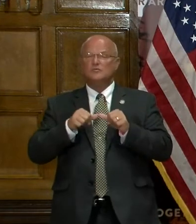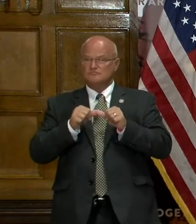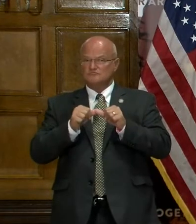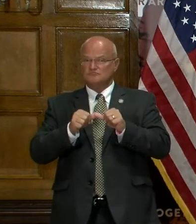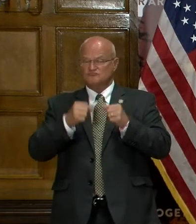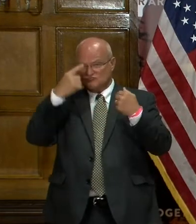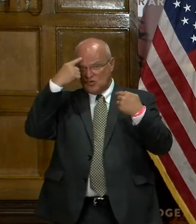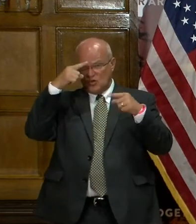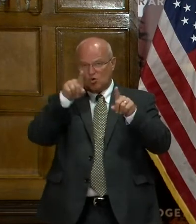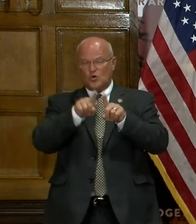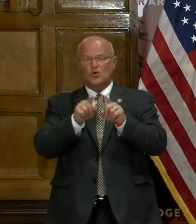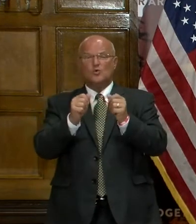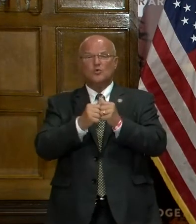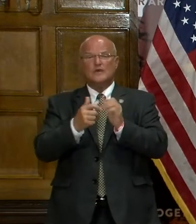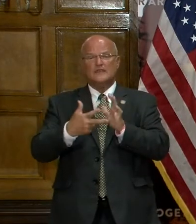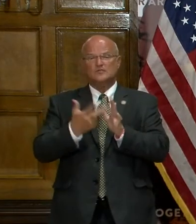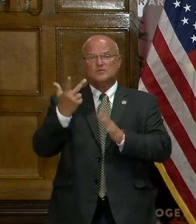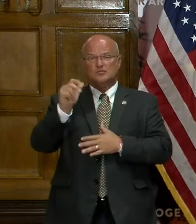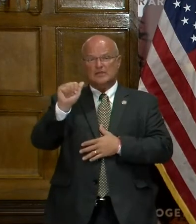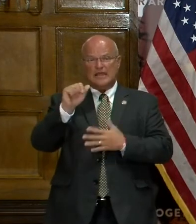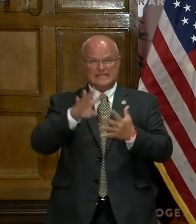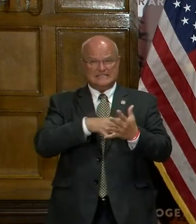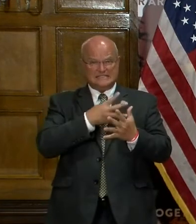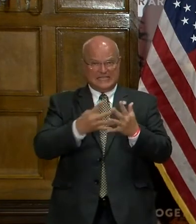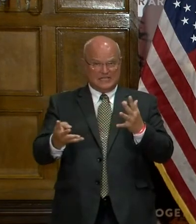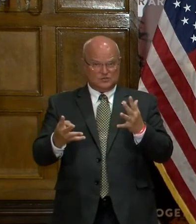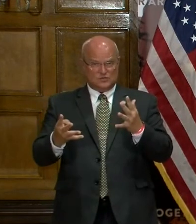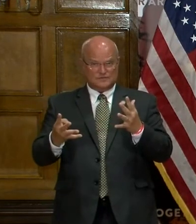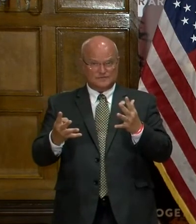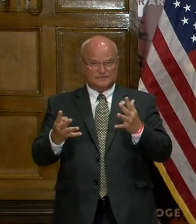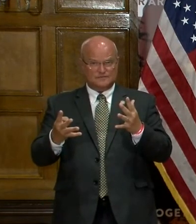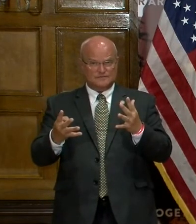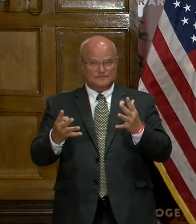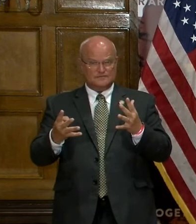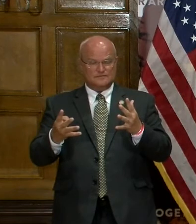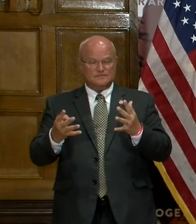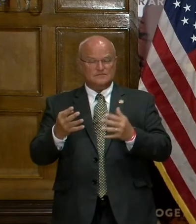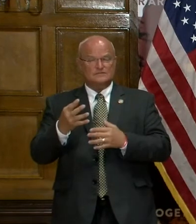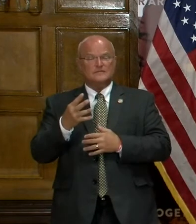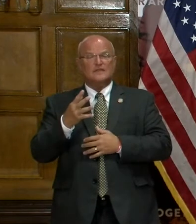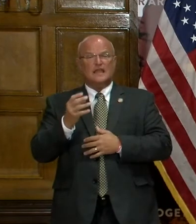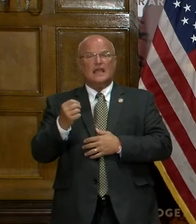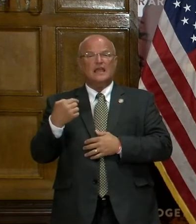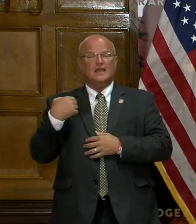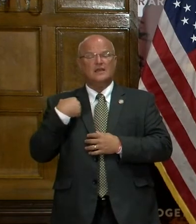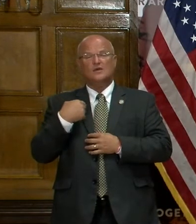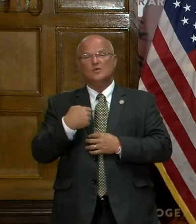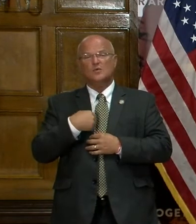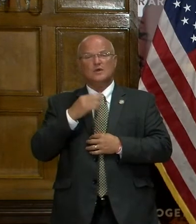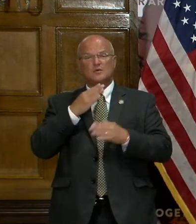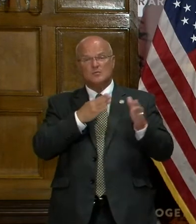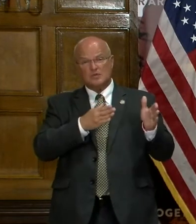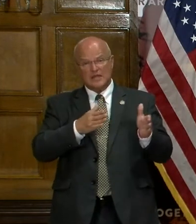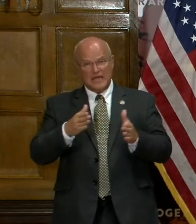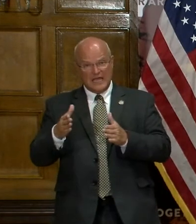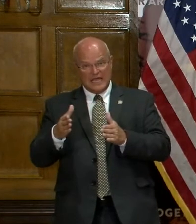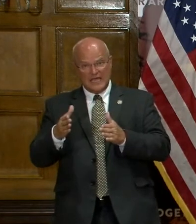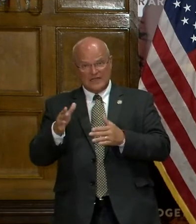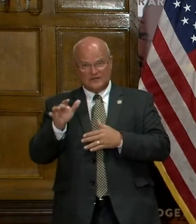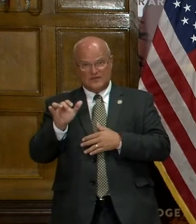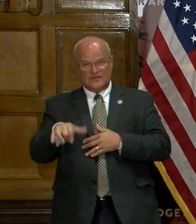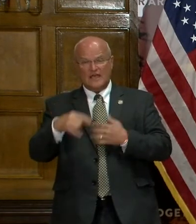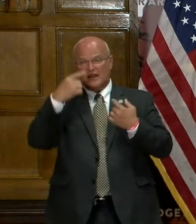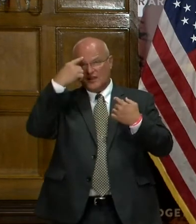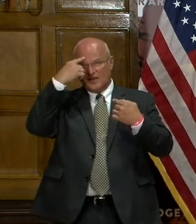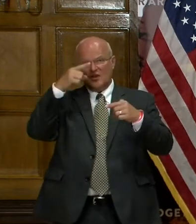continue accordance with the AAA schedule, and we're going to plan on doing that.